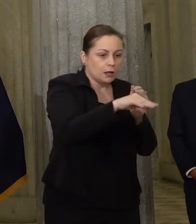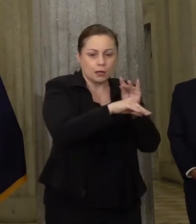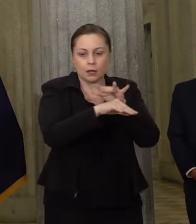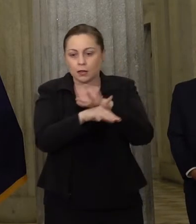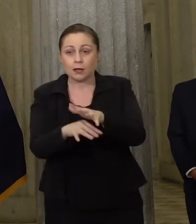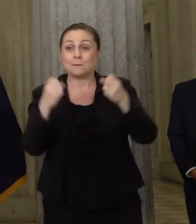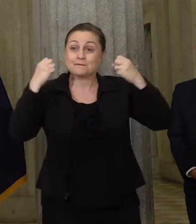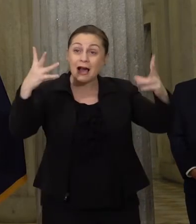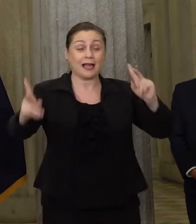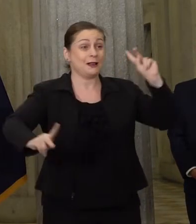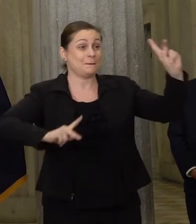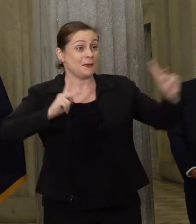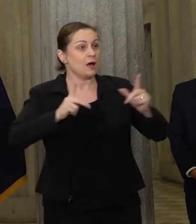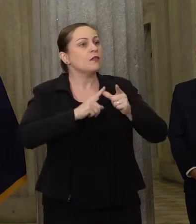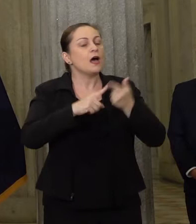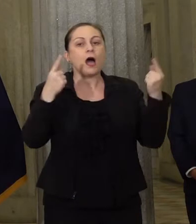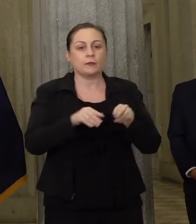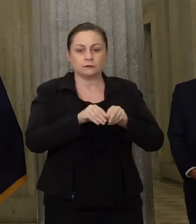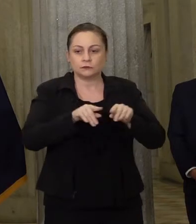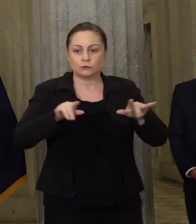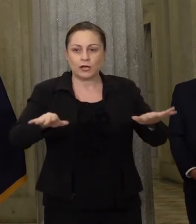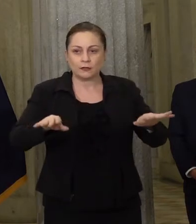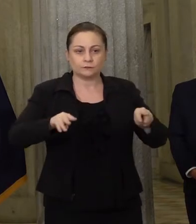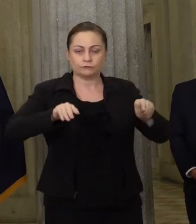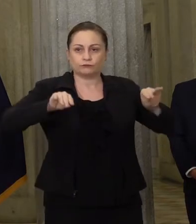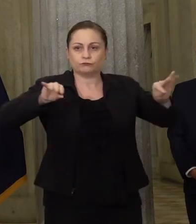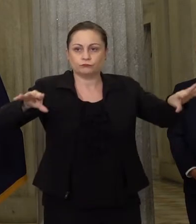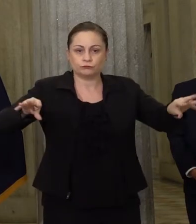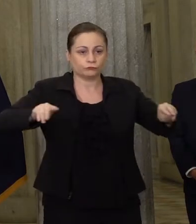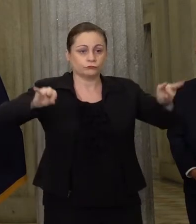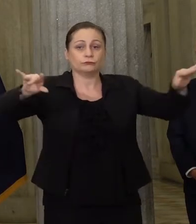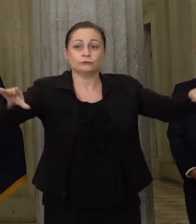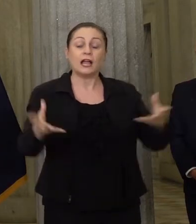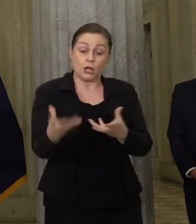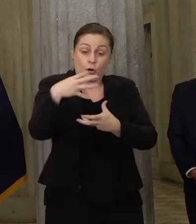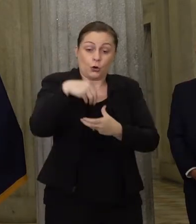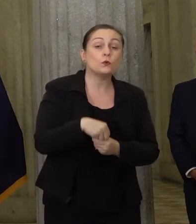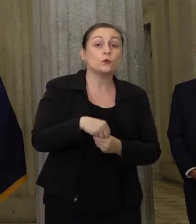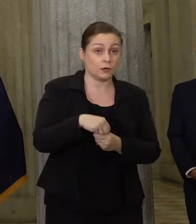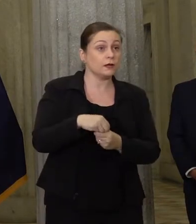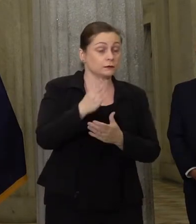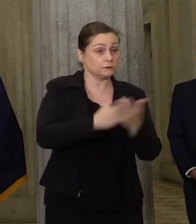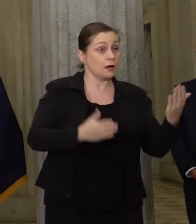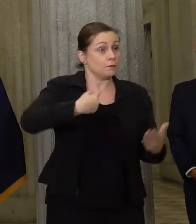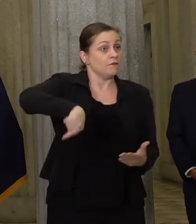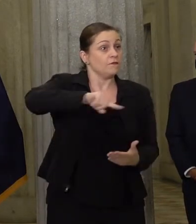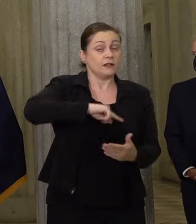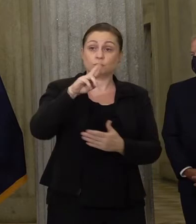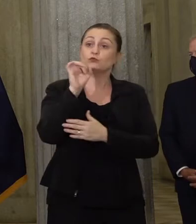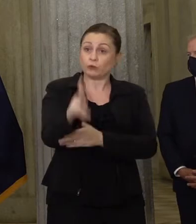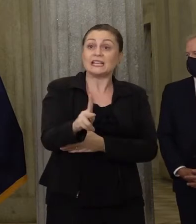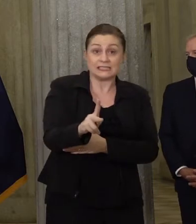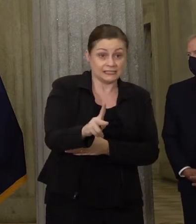of people, who could then also spread the disease to others in our community, including those of us who are at most risk